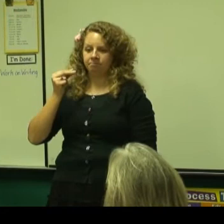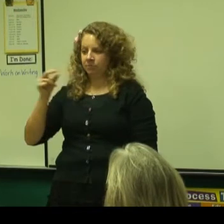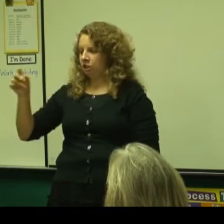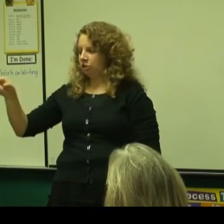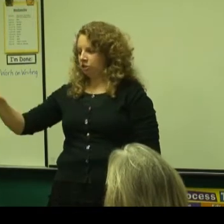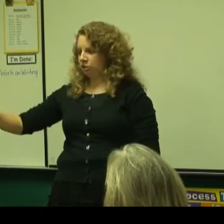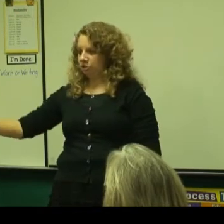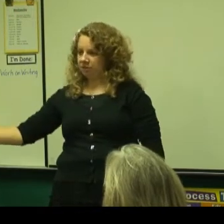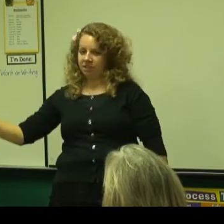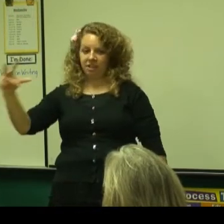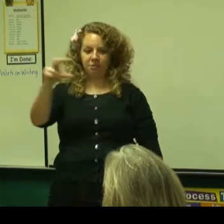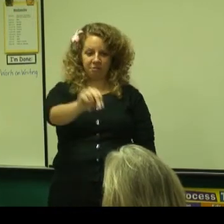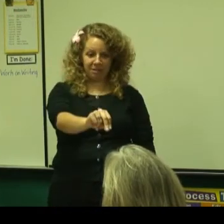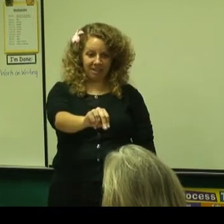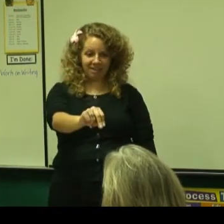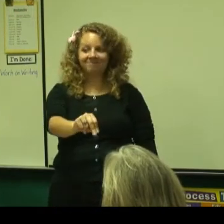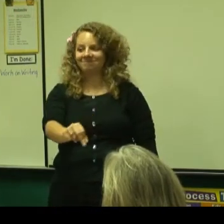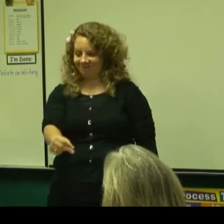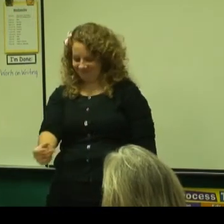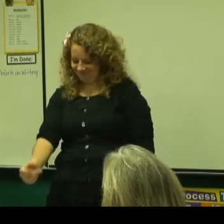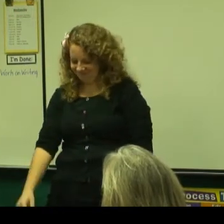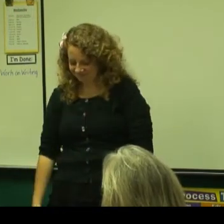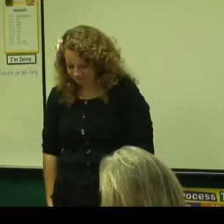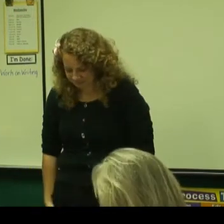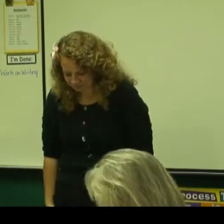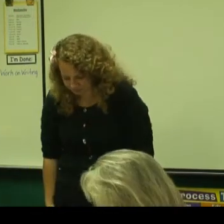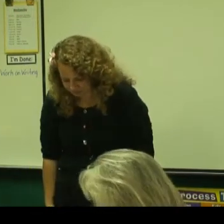Huh? You can say no to me. Mm-hmm.